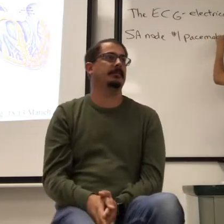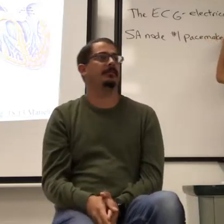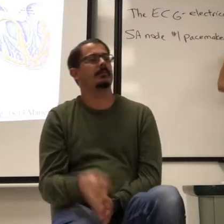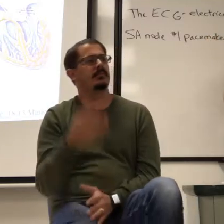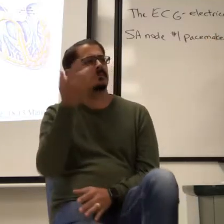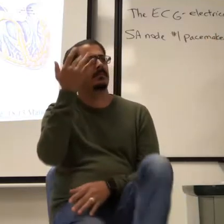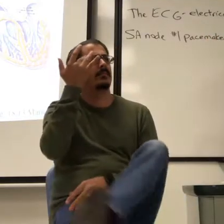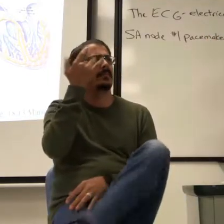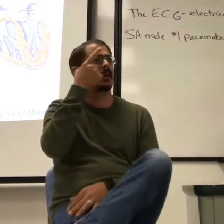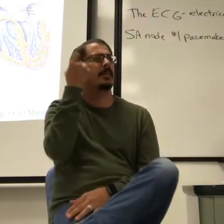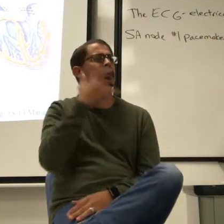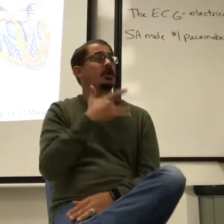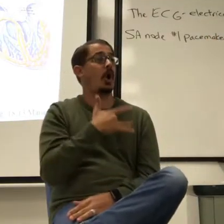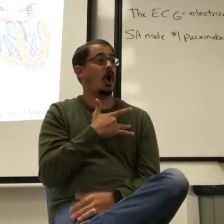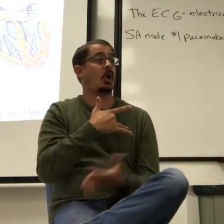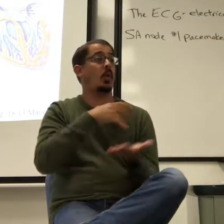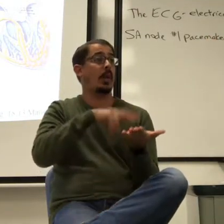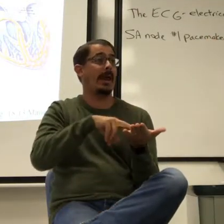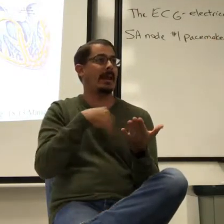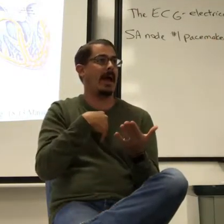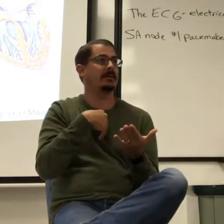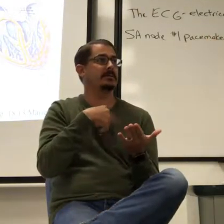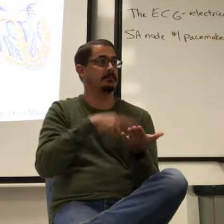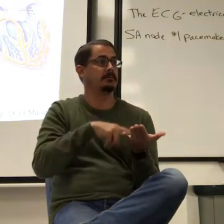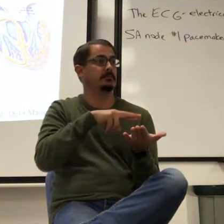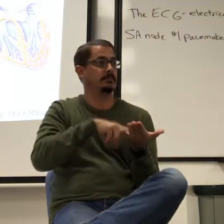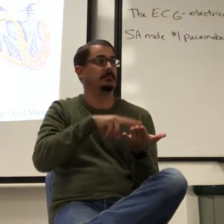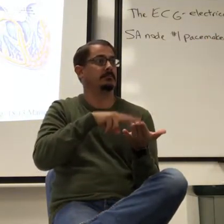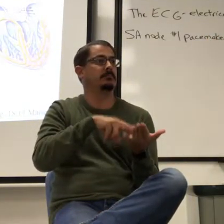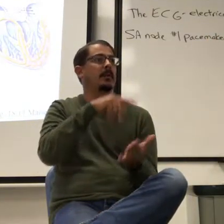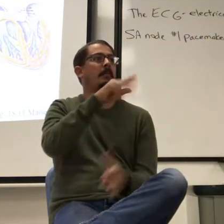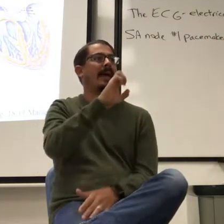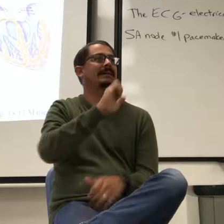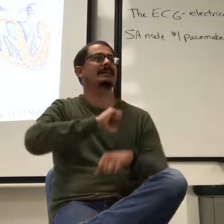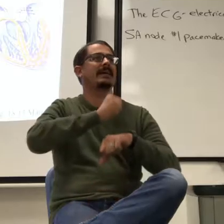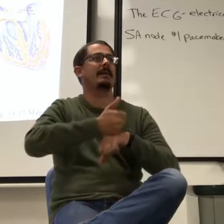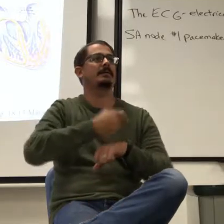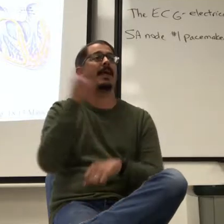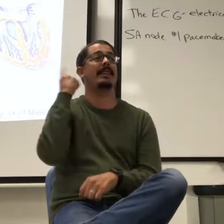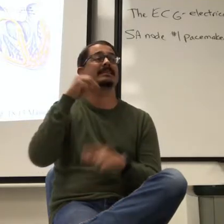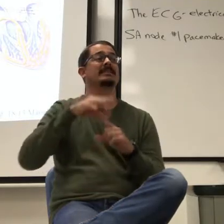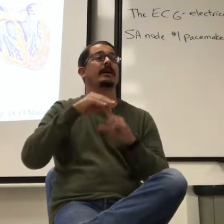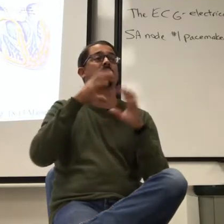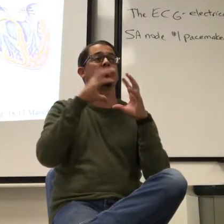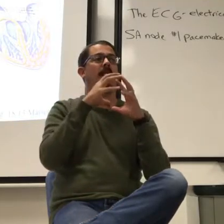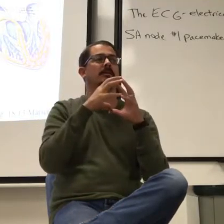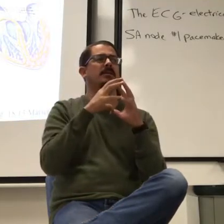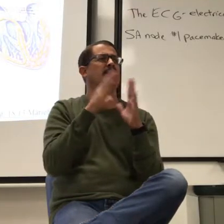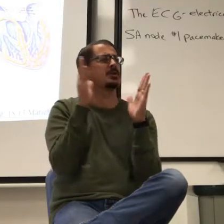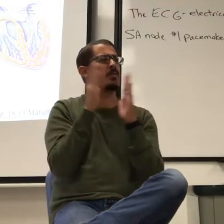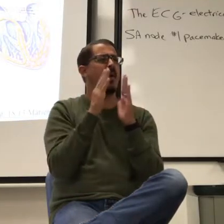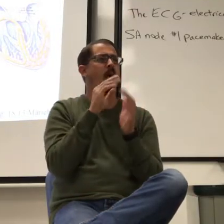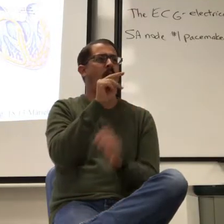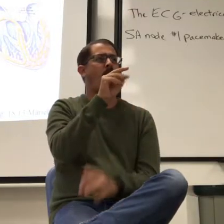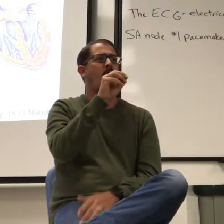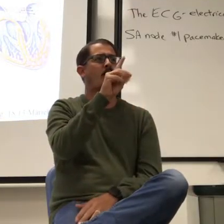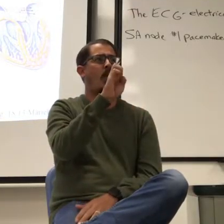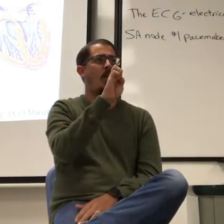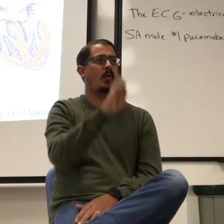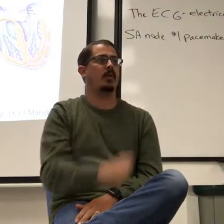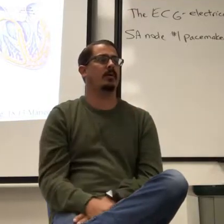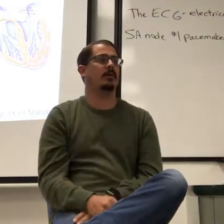because your heart rate has a pace and it's established by these special cells in these tiny little nodes.